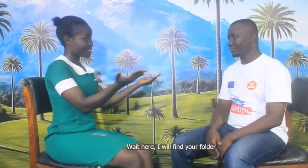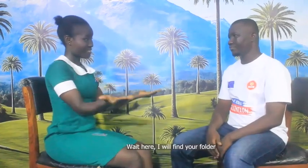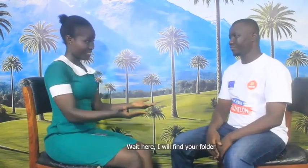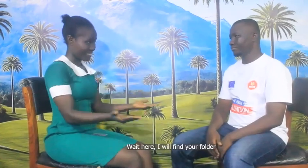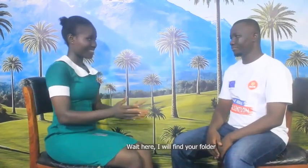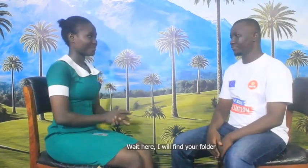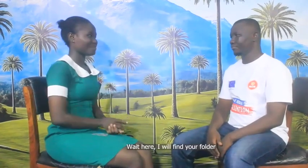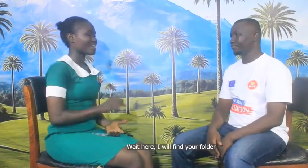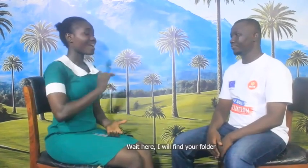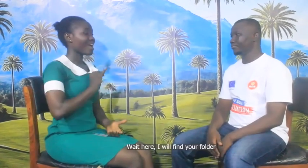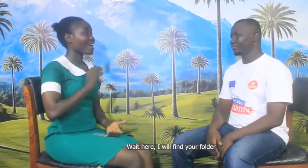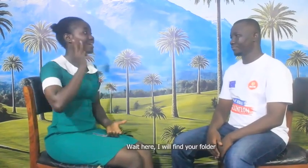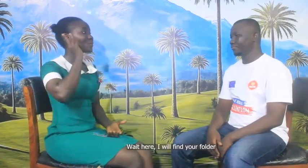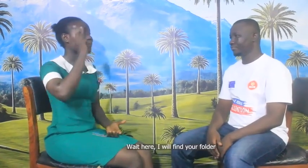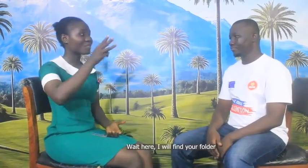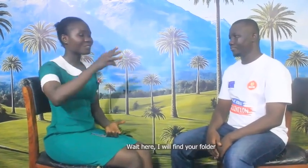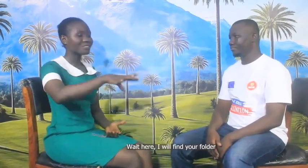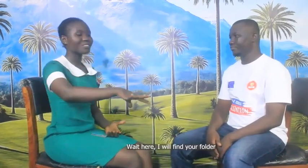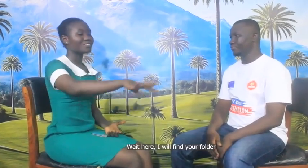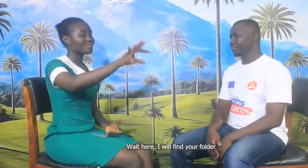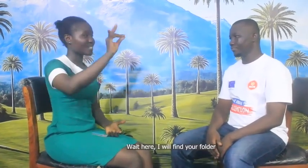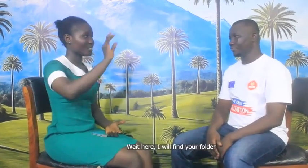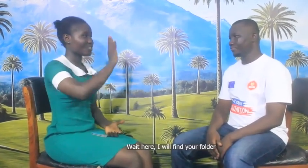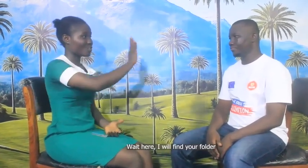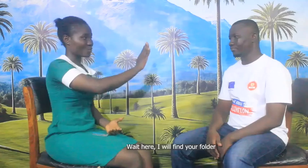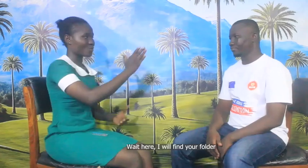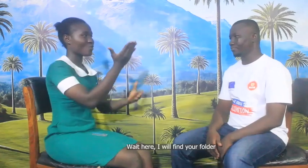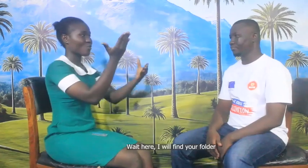Wait here. I would find your folder.